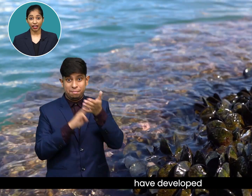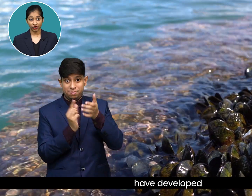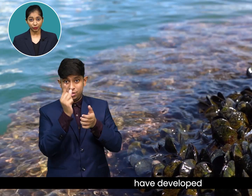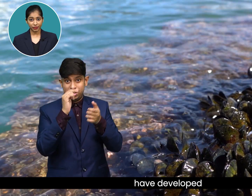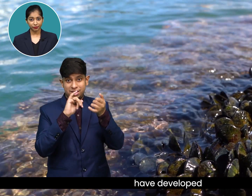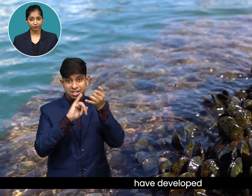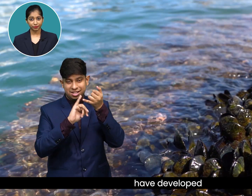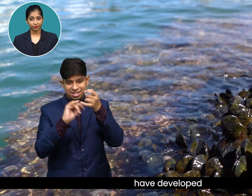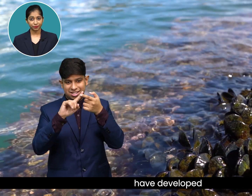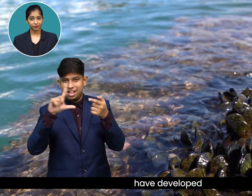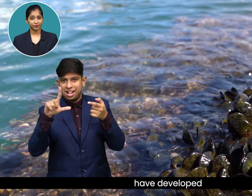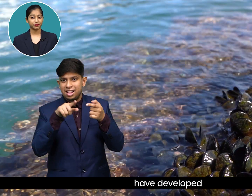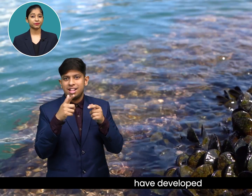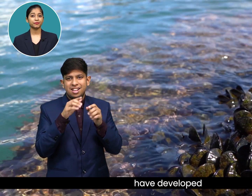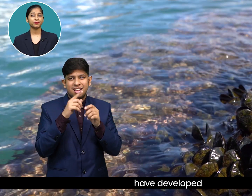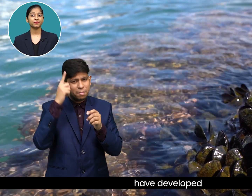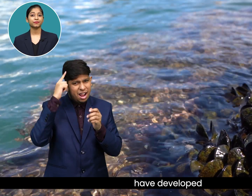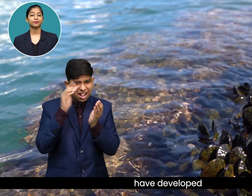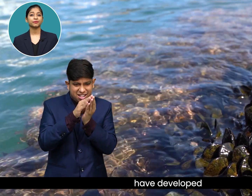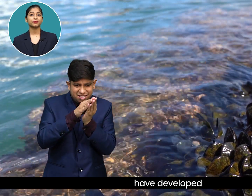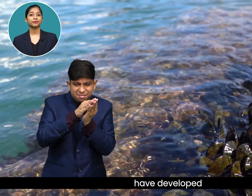have developed